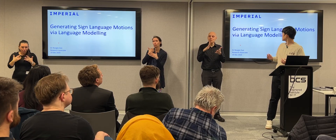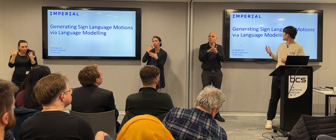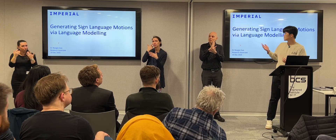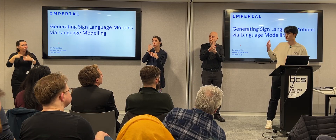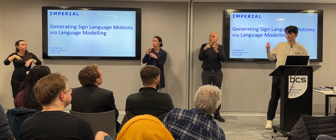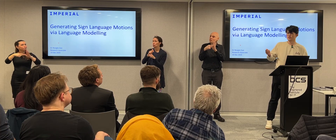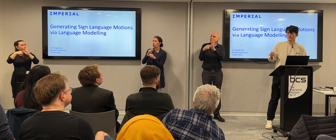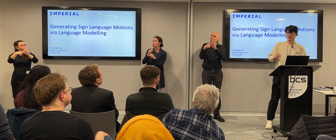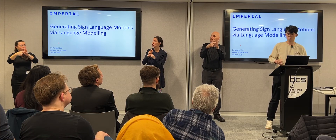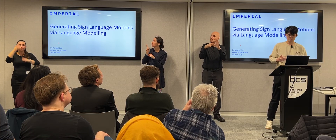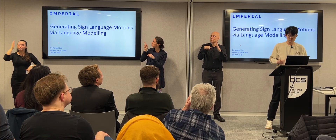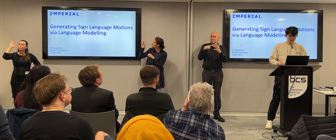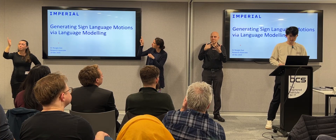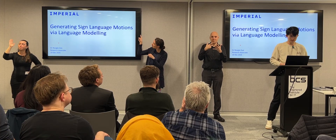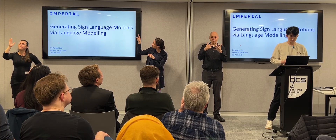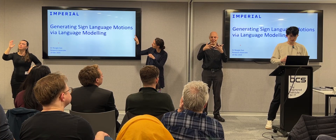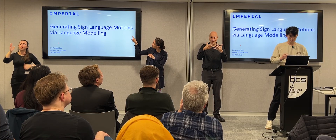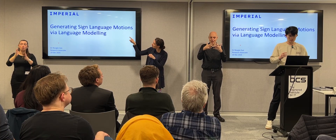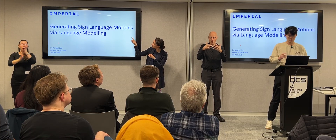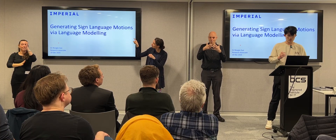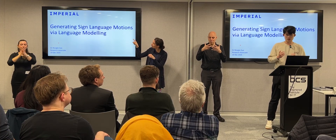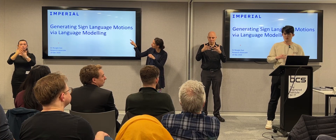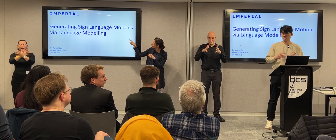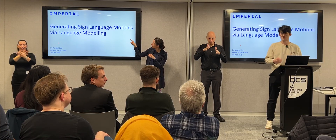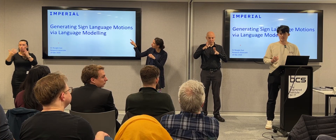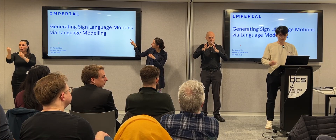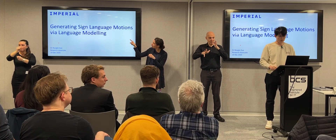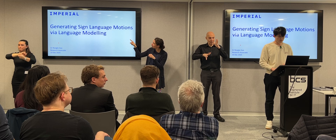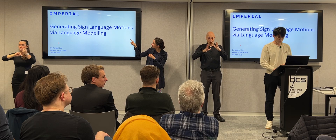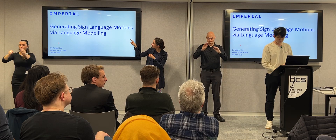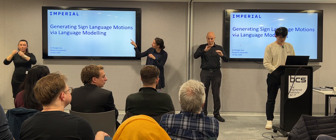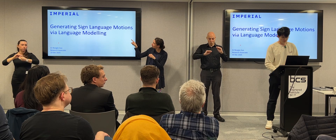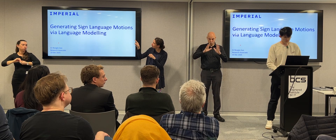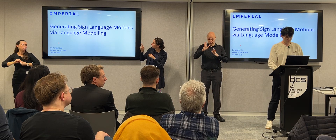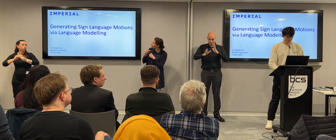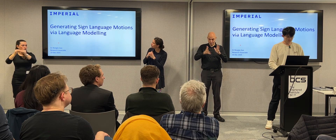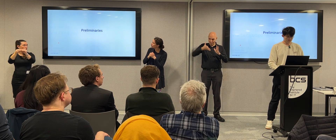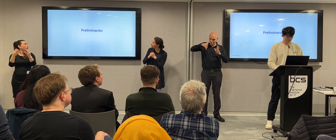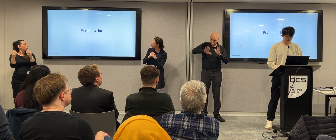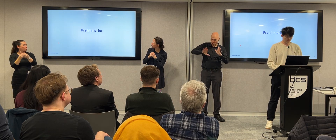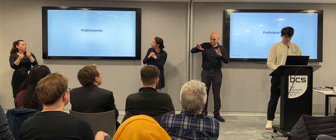on generating sign language motions via language modeling.